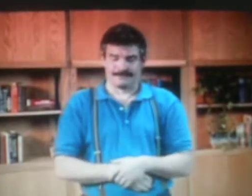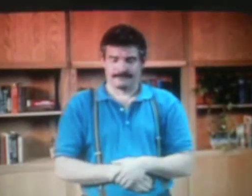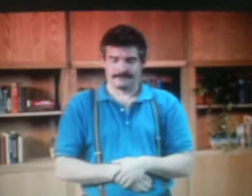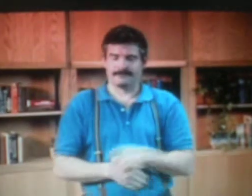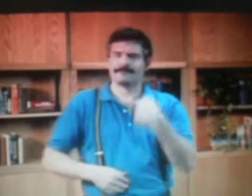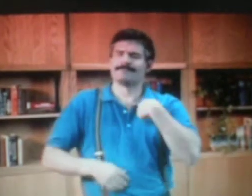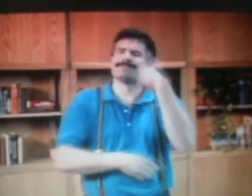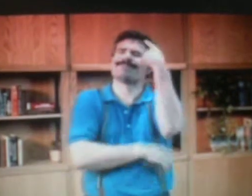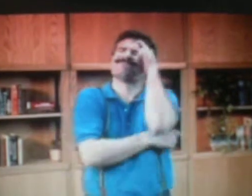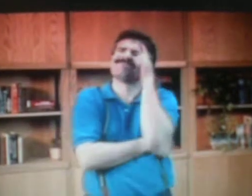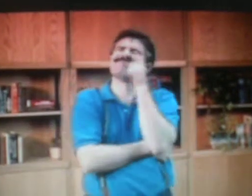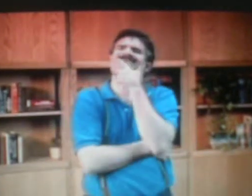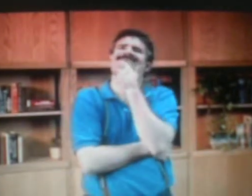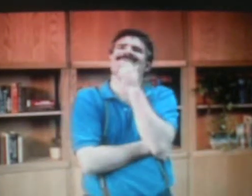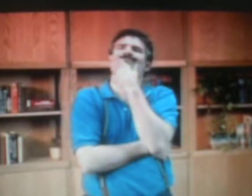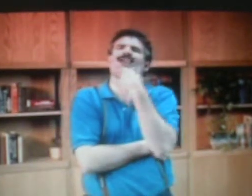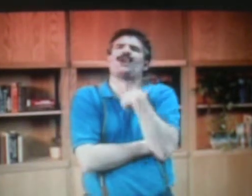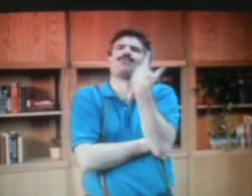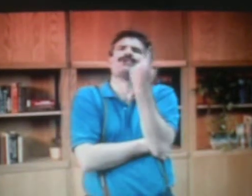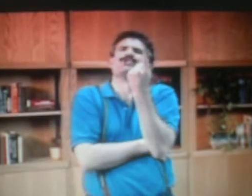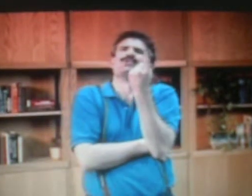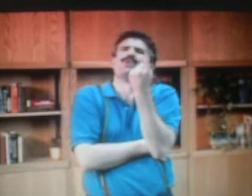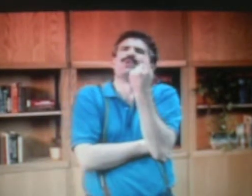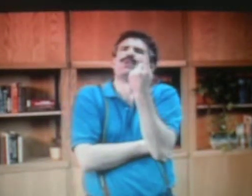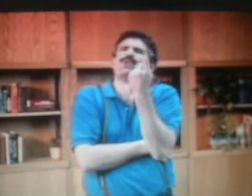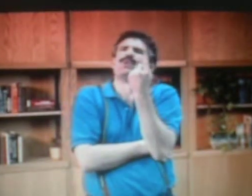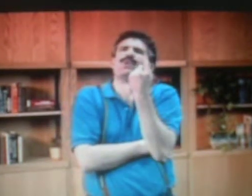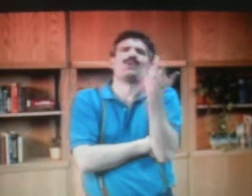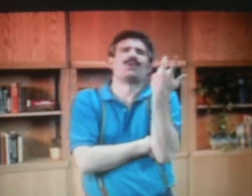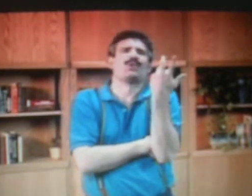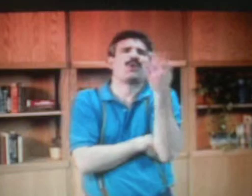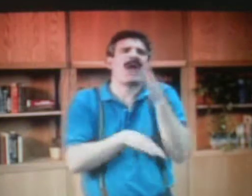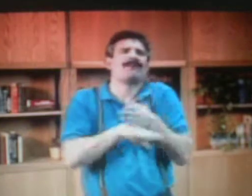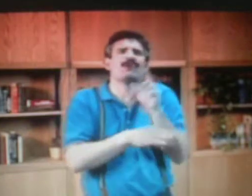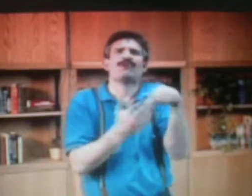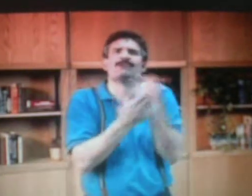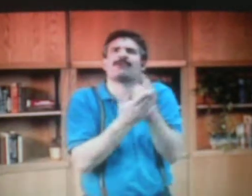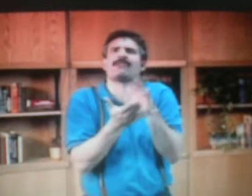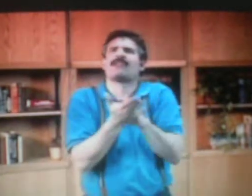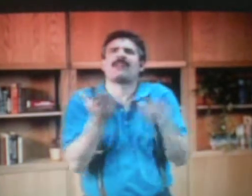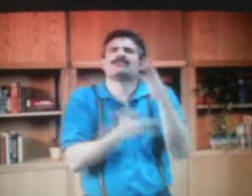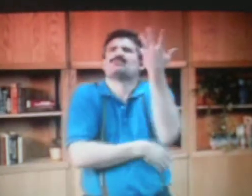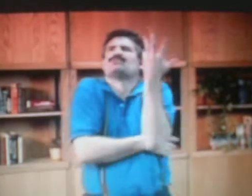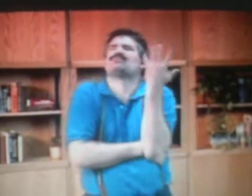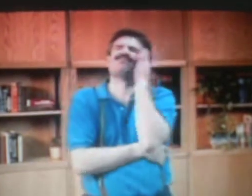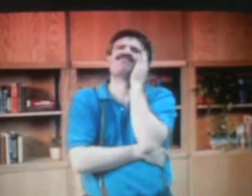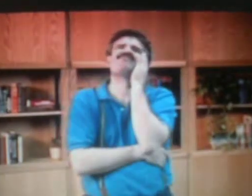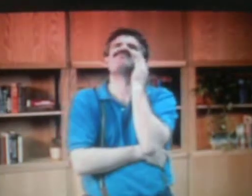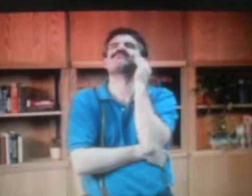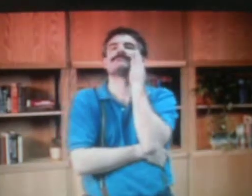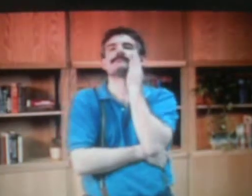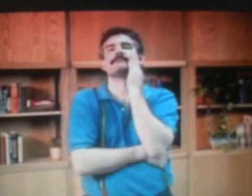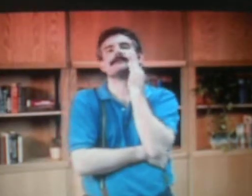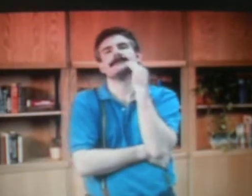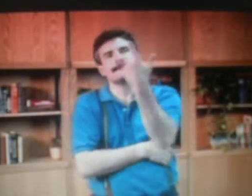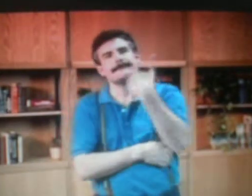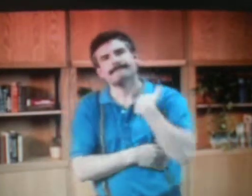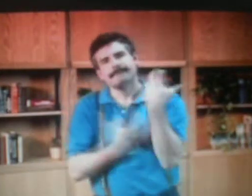And removing myself from the NITD and not being involved with deaf people. So I was trying to figure out what should I do after I